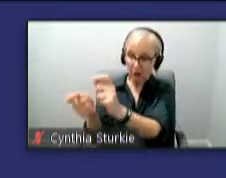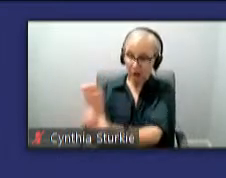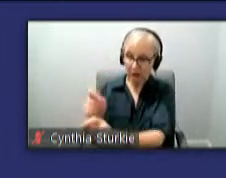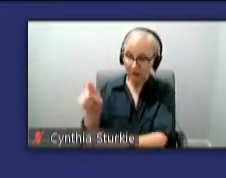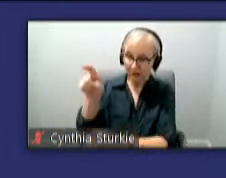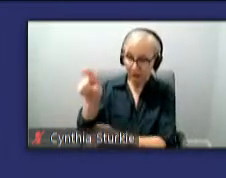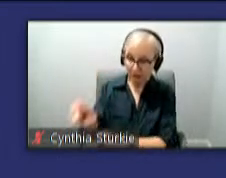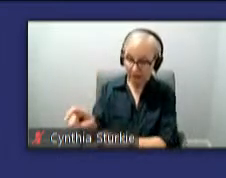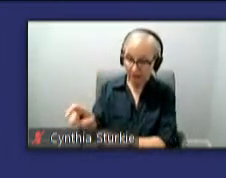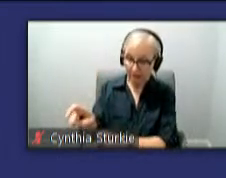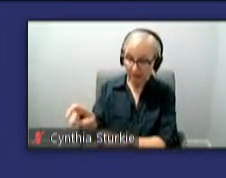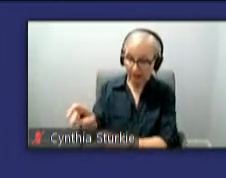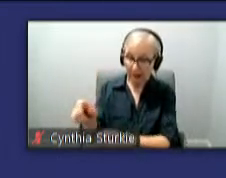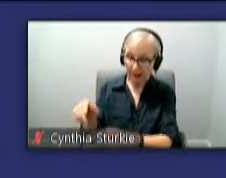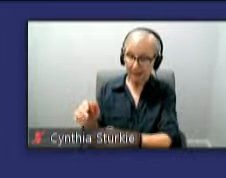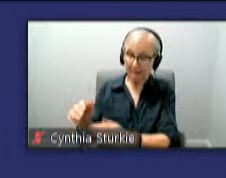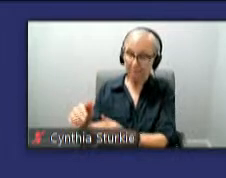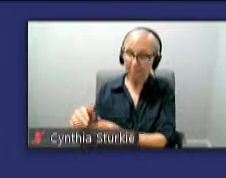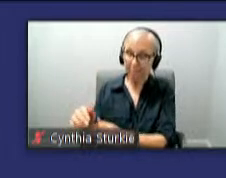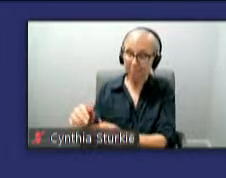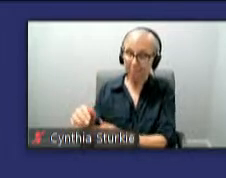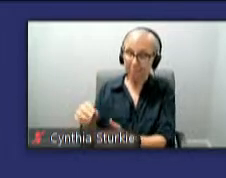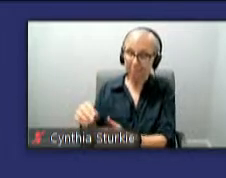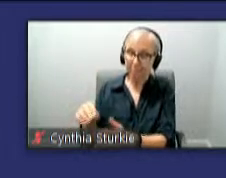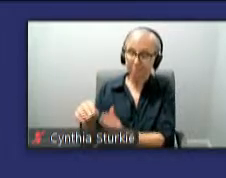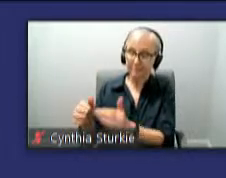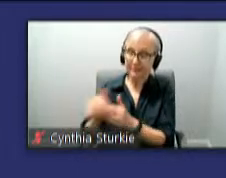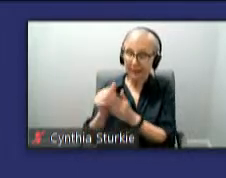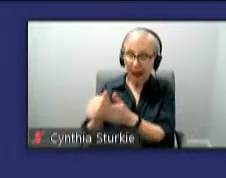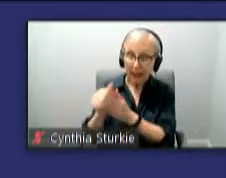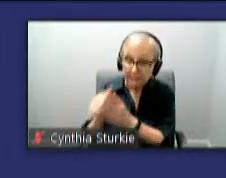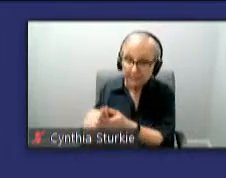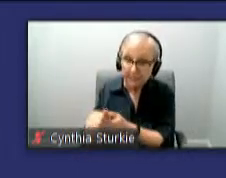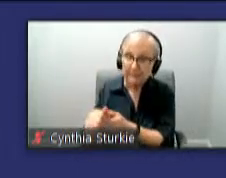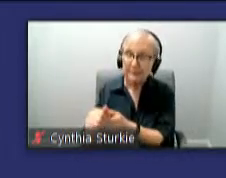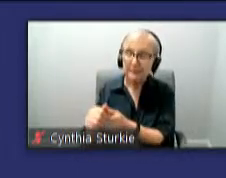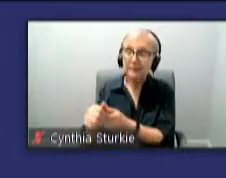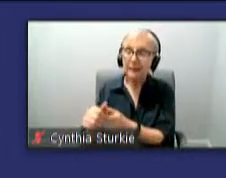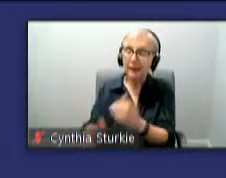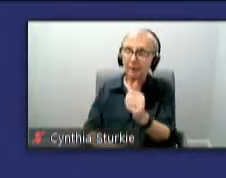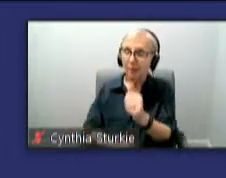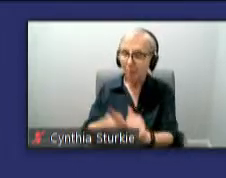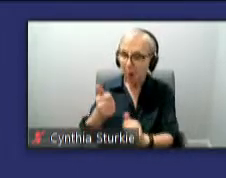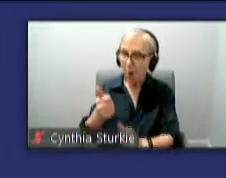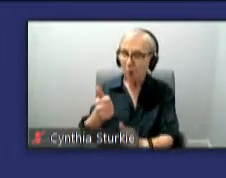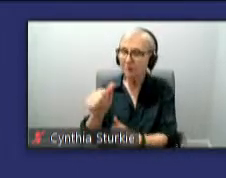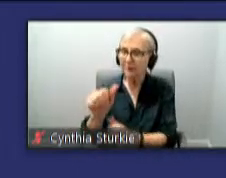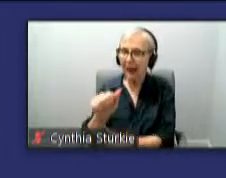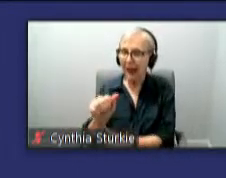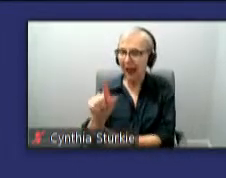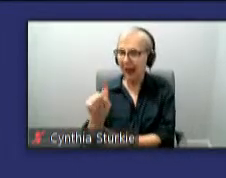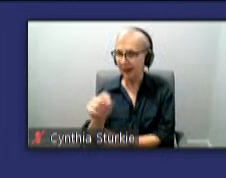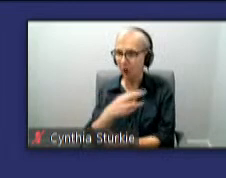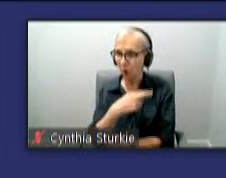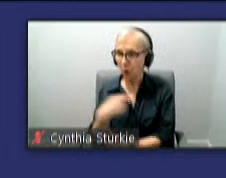need uniform guidance on surveillance in our most at-risk populations. We need to look